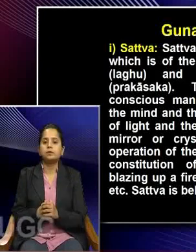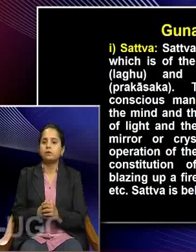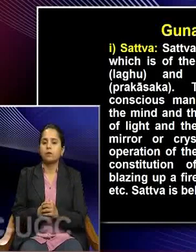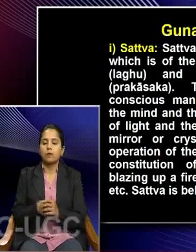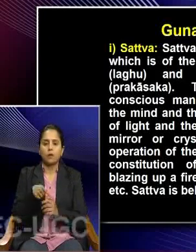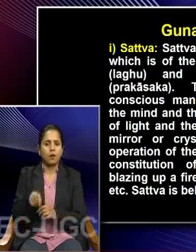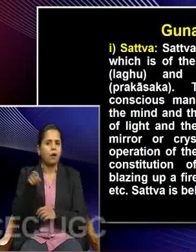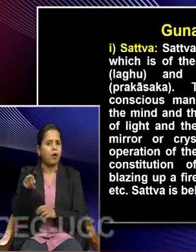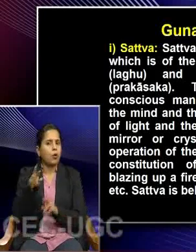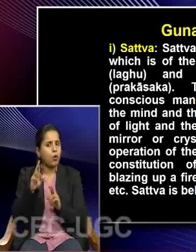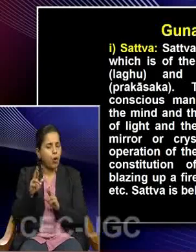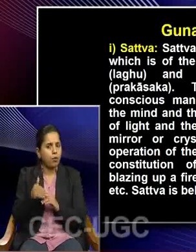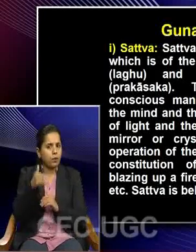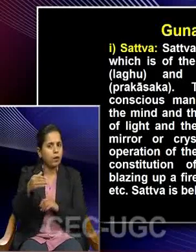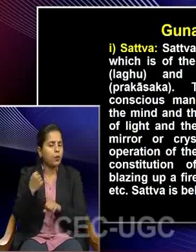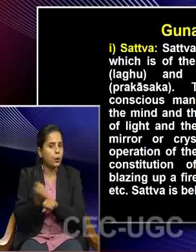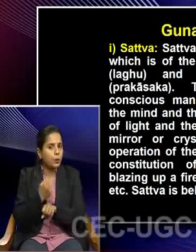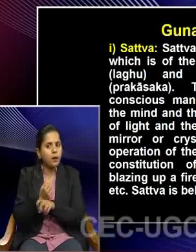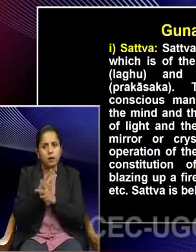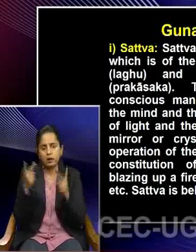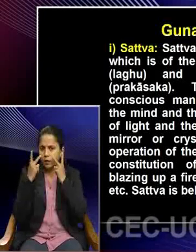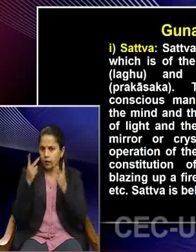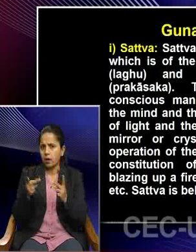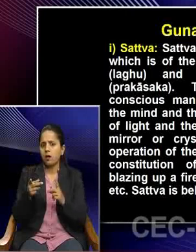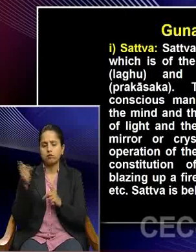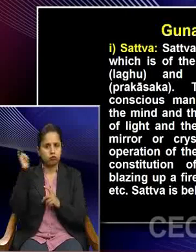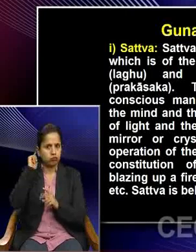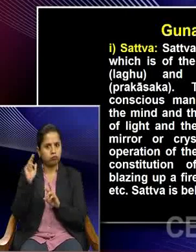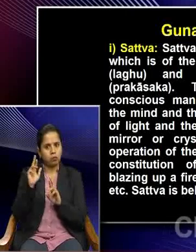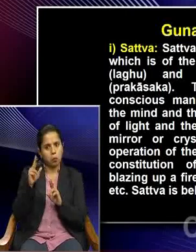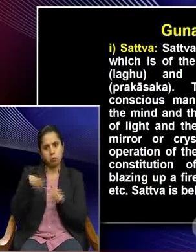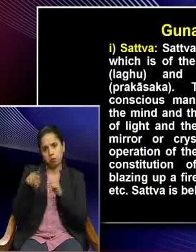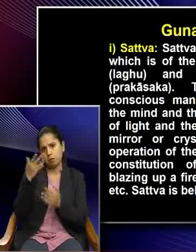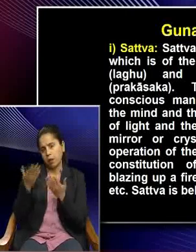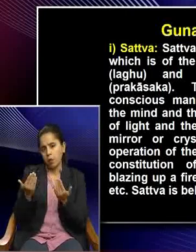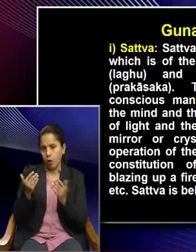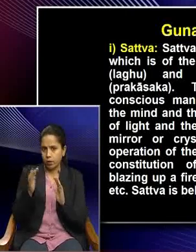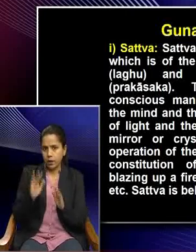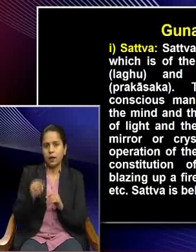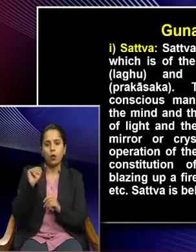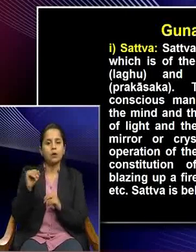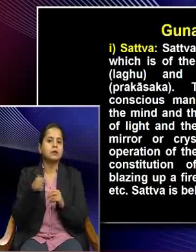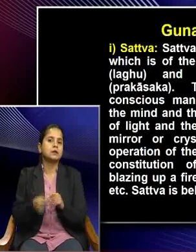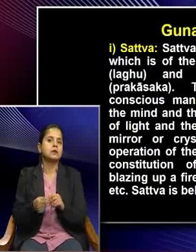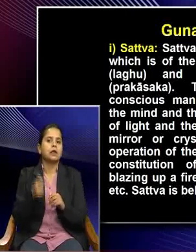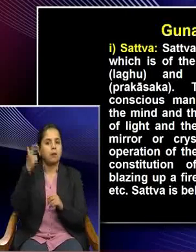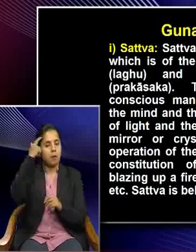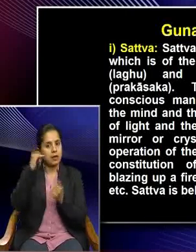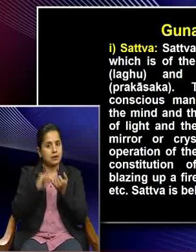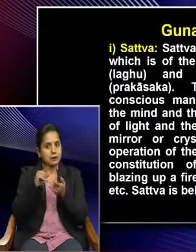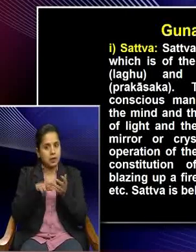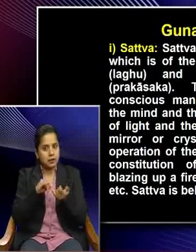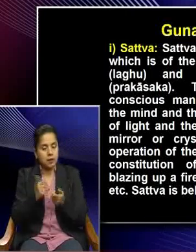The tendency towards conscious manifestation in the senses, the mind and